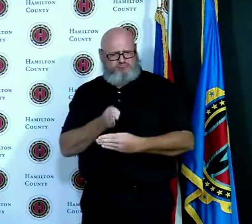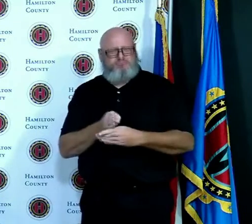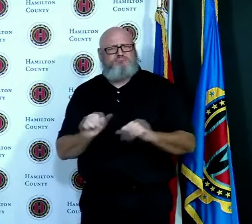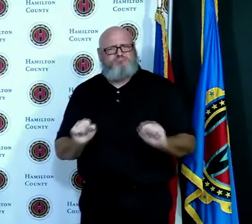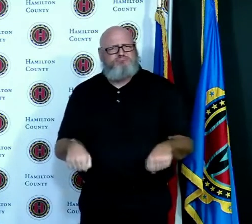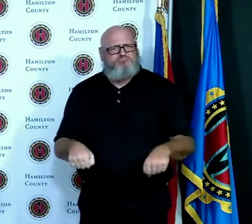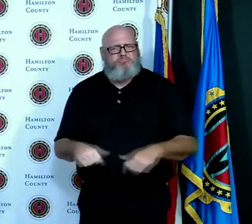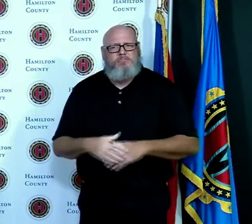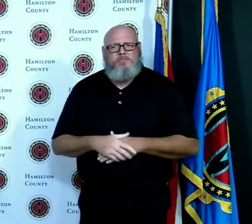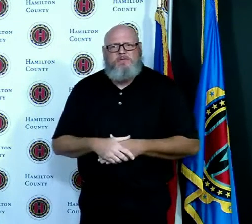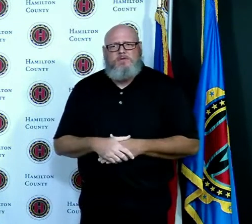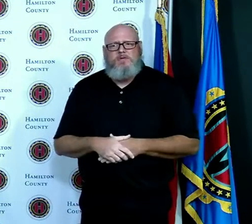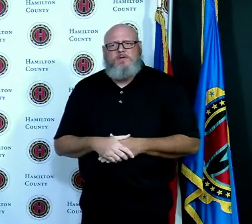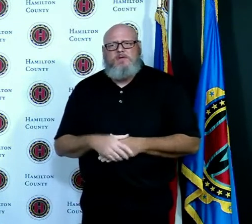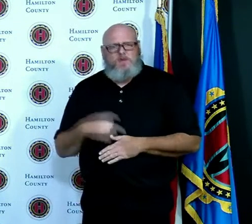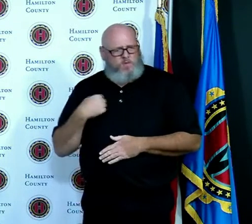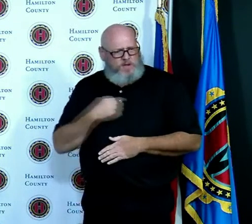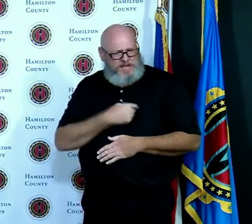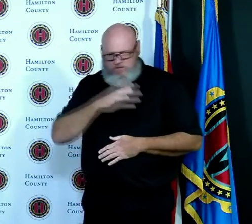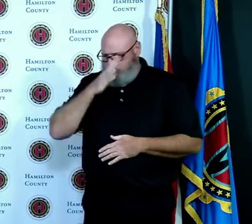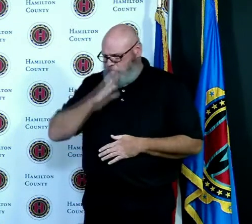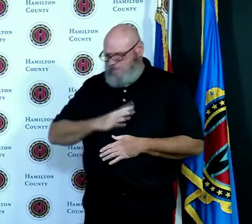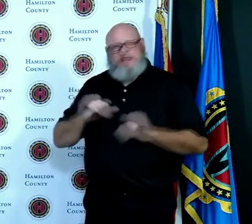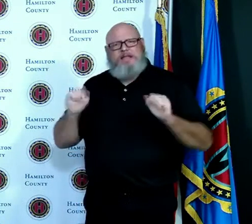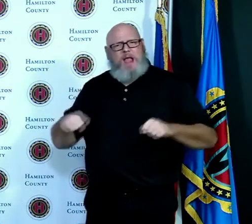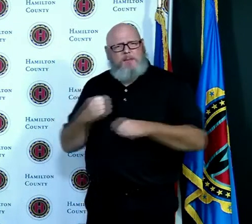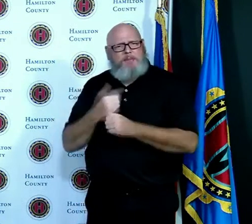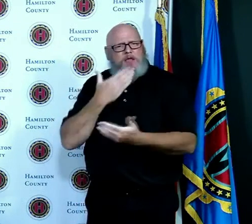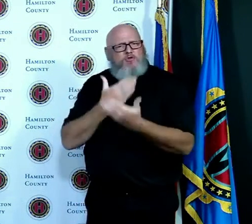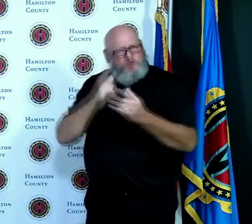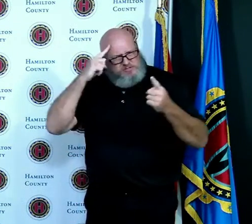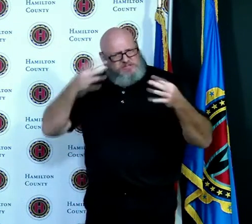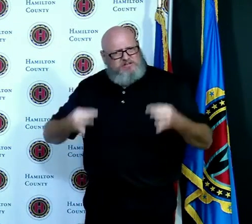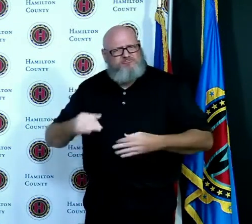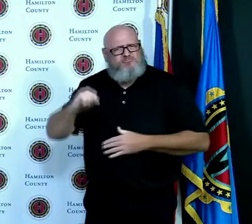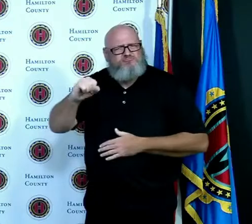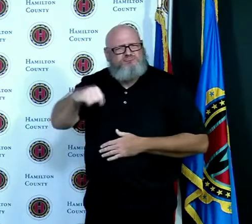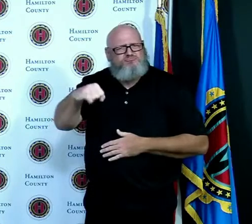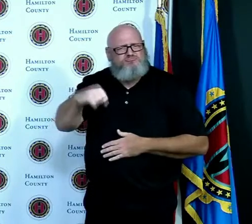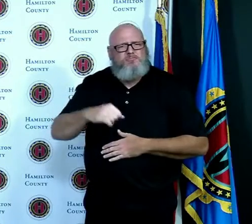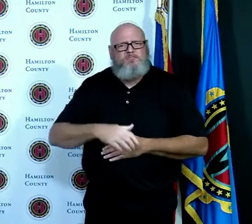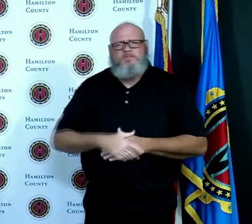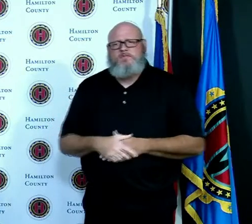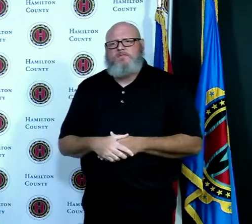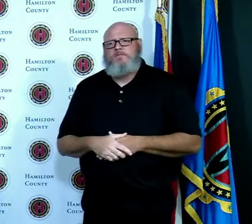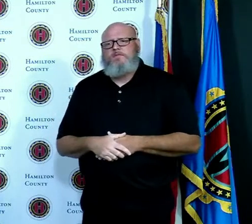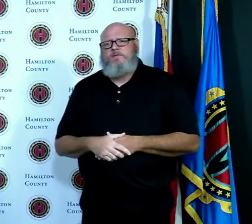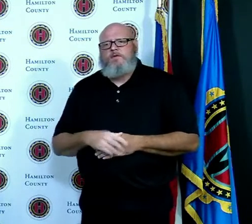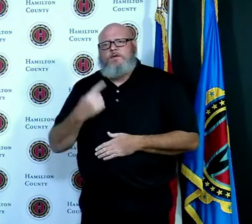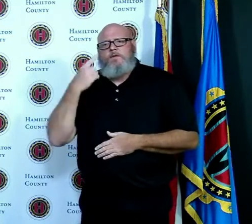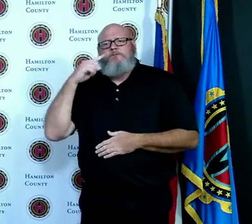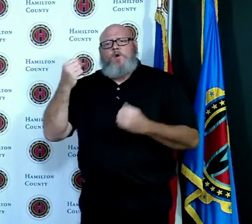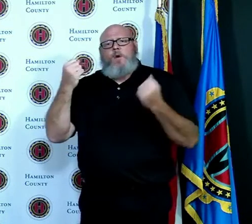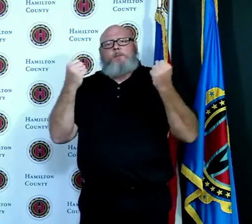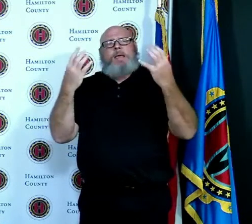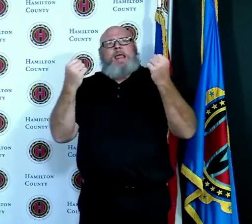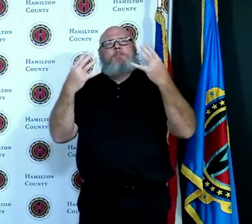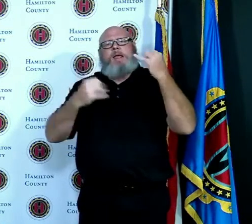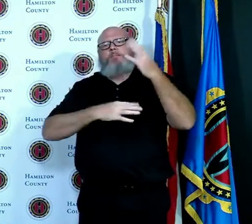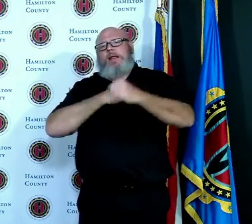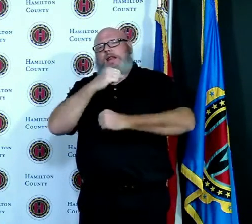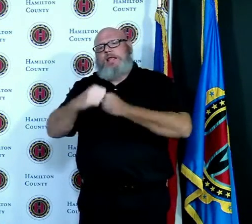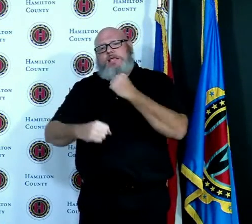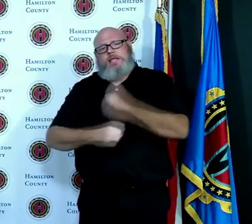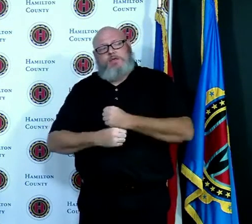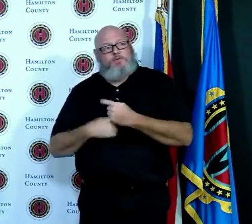that, there was a bit of a monolith there. And so what that does is create an experience for